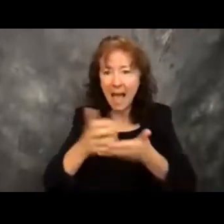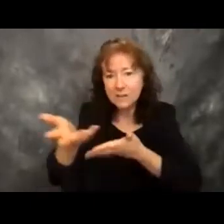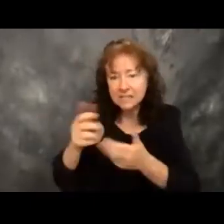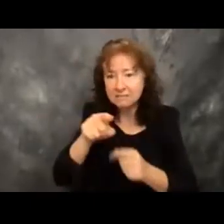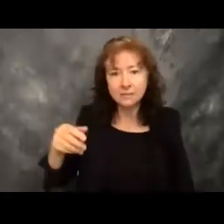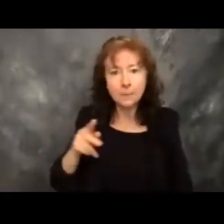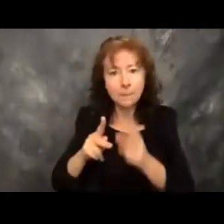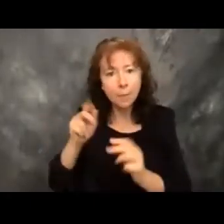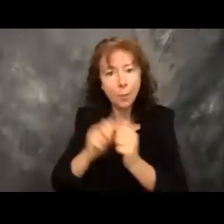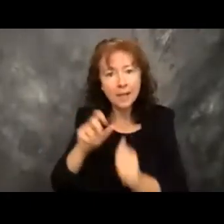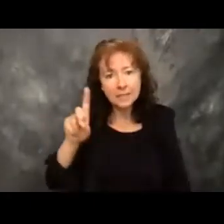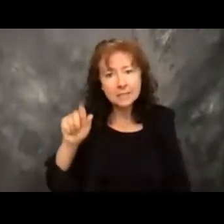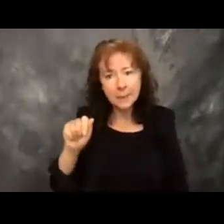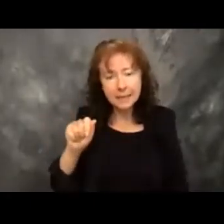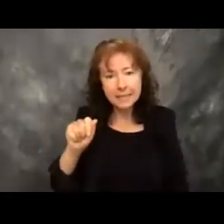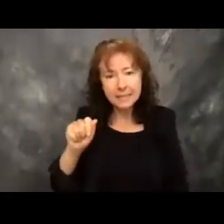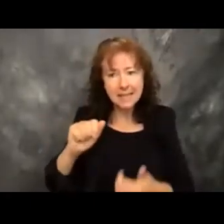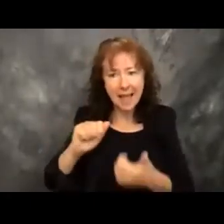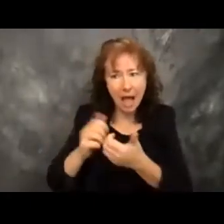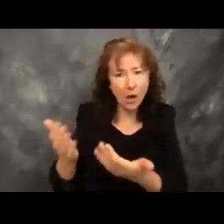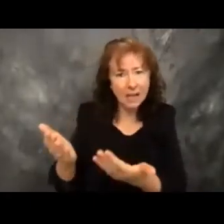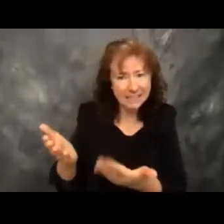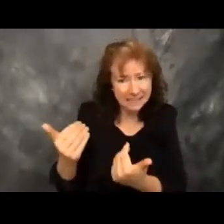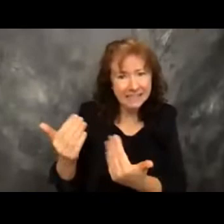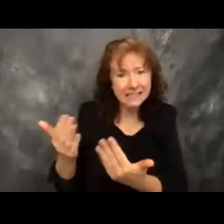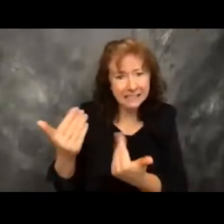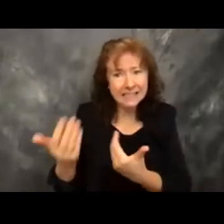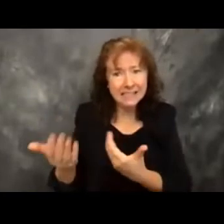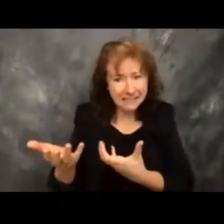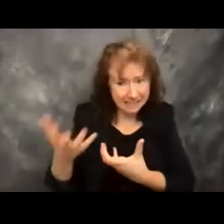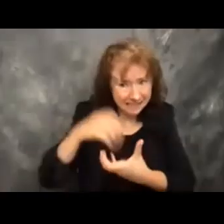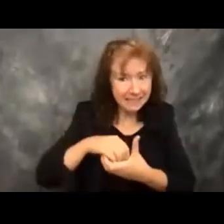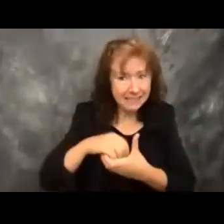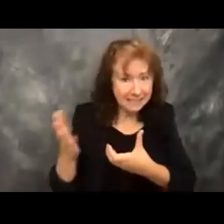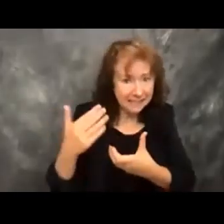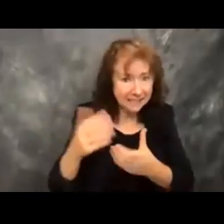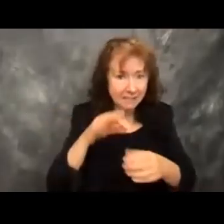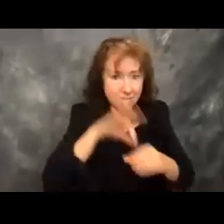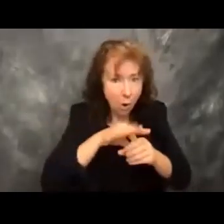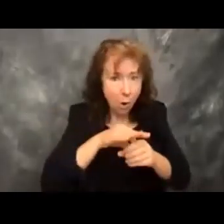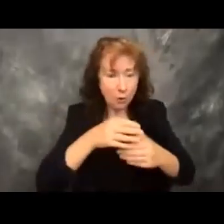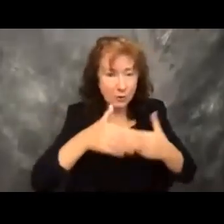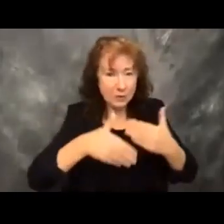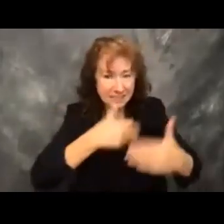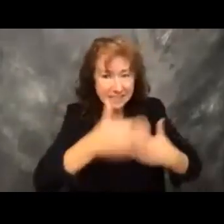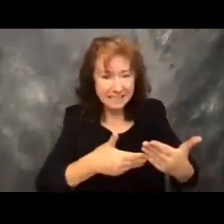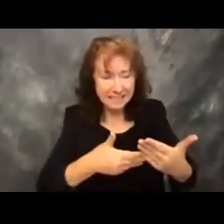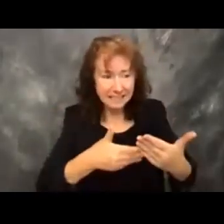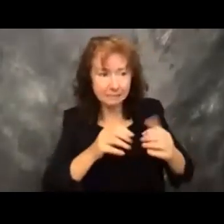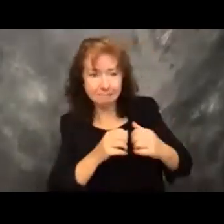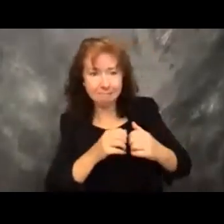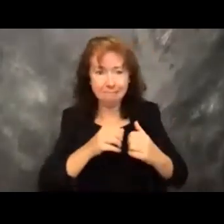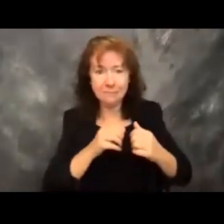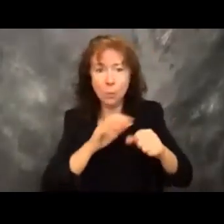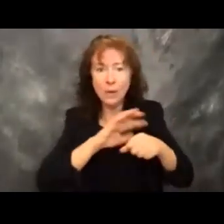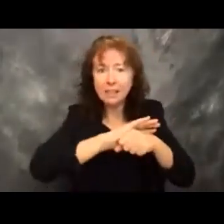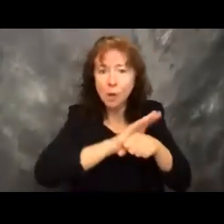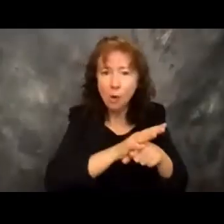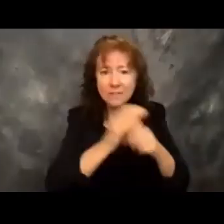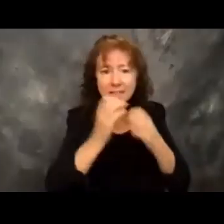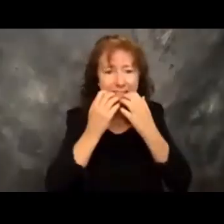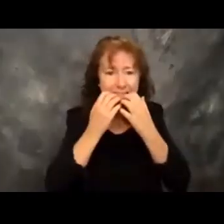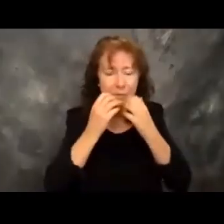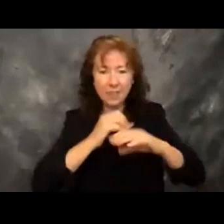to really become active and vote, and that it's important, that it's